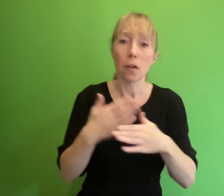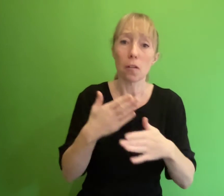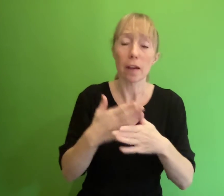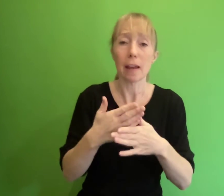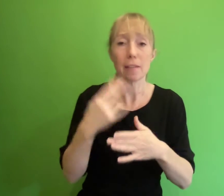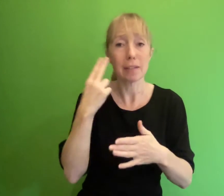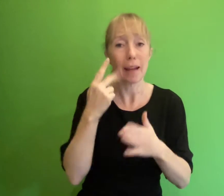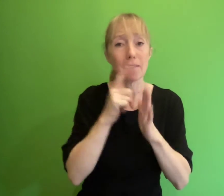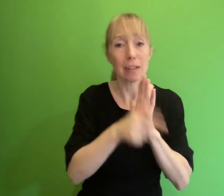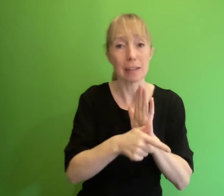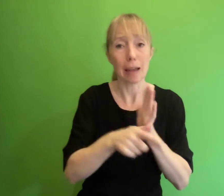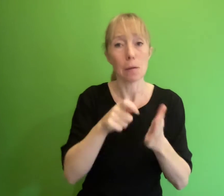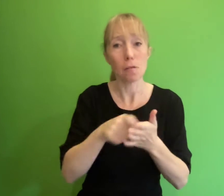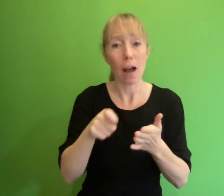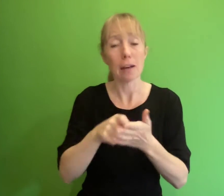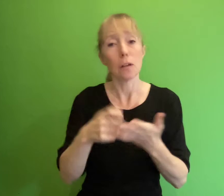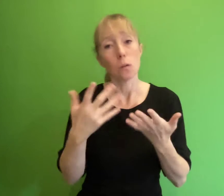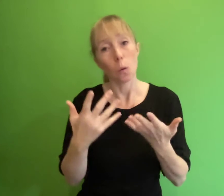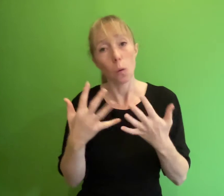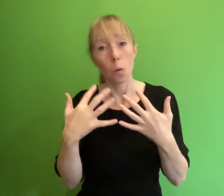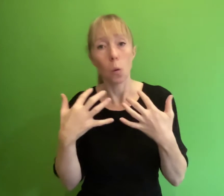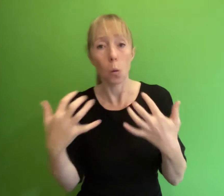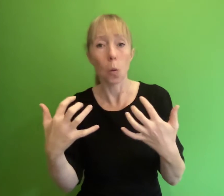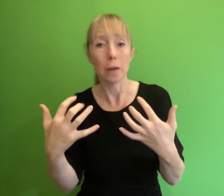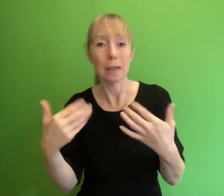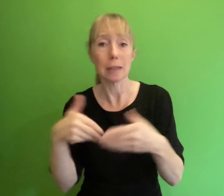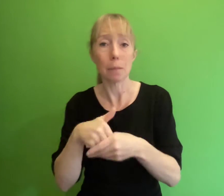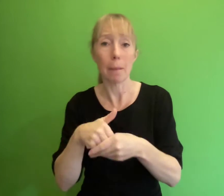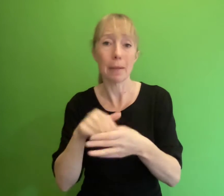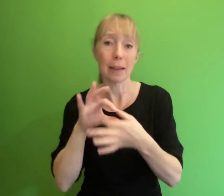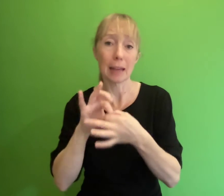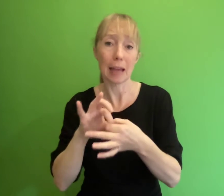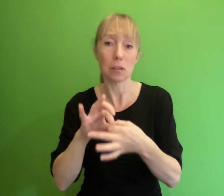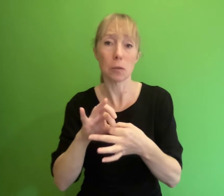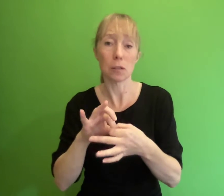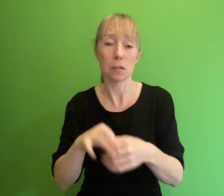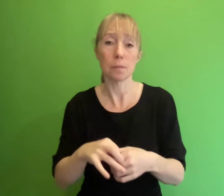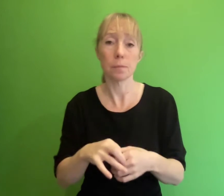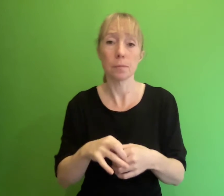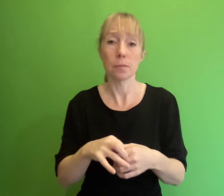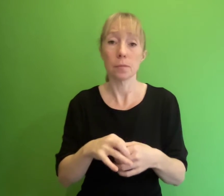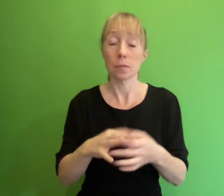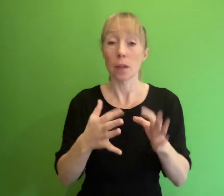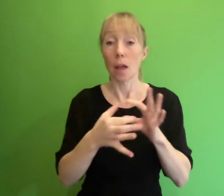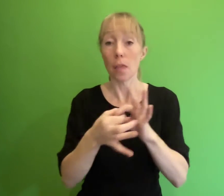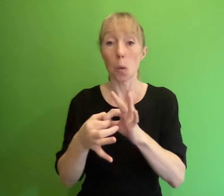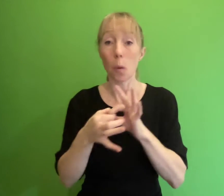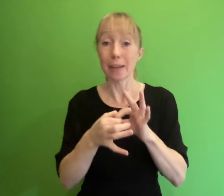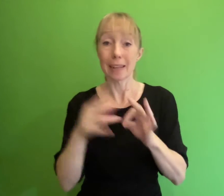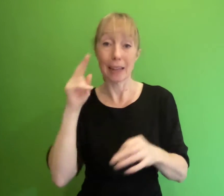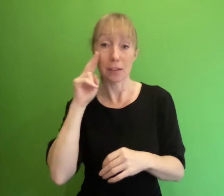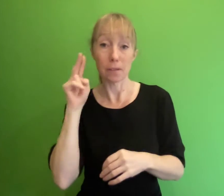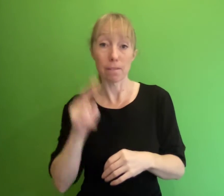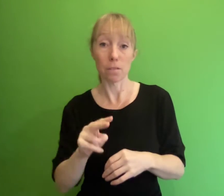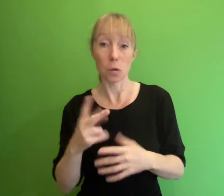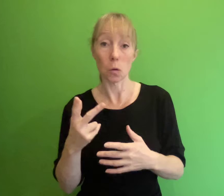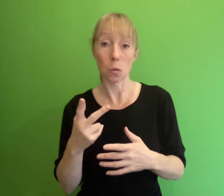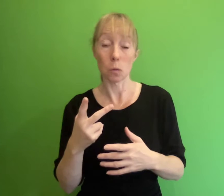disabled writers or audience members' engagement. From an organisational perspective, it was both a lack